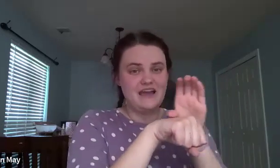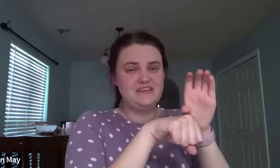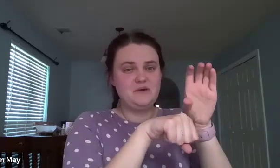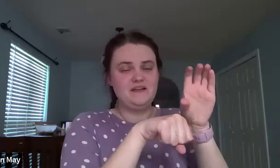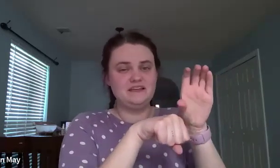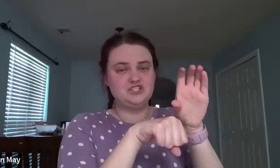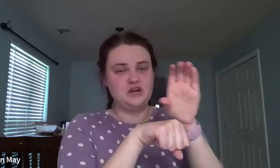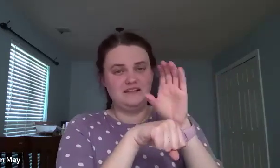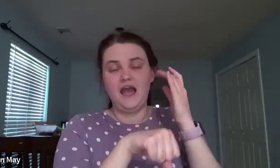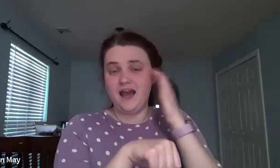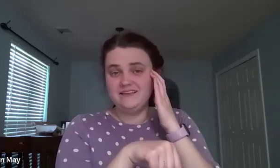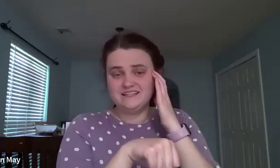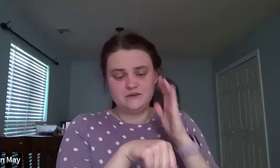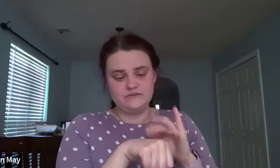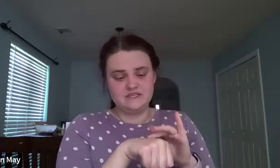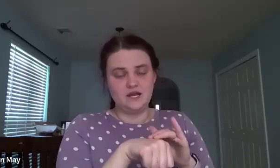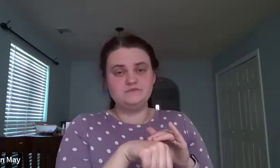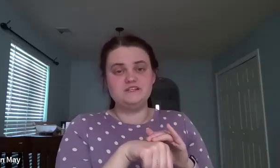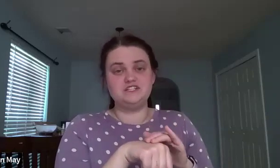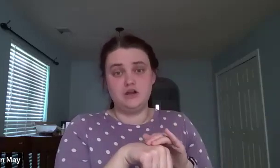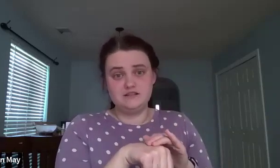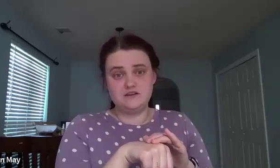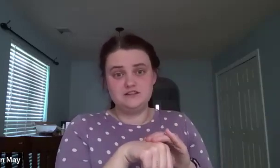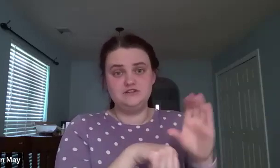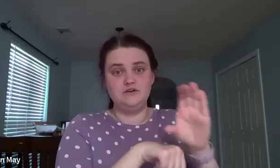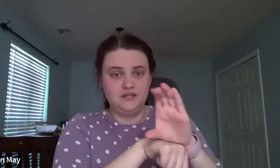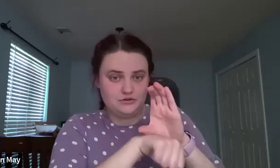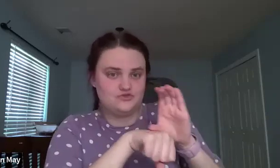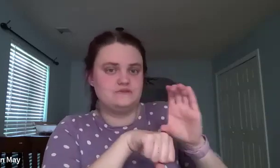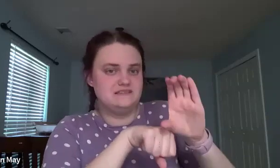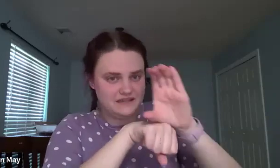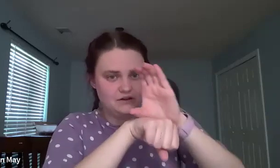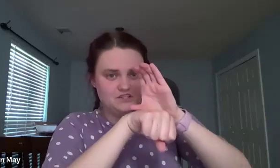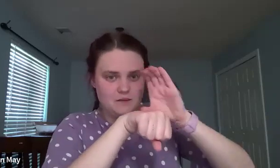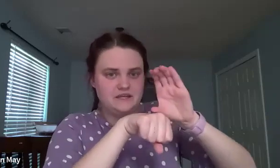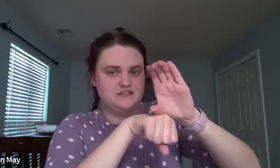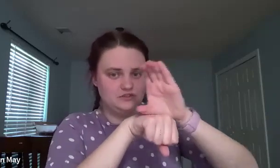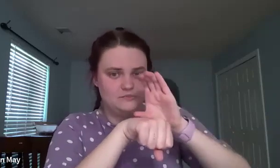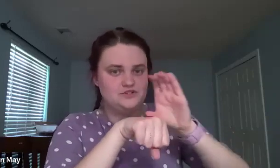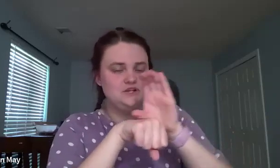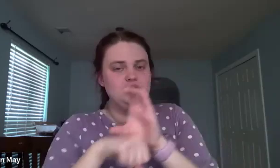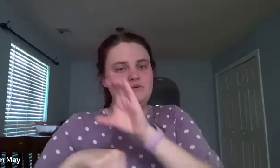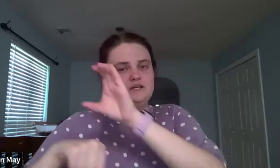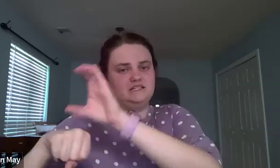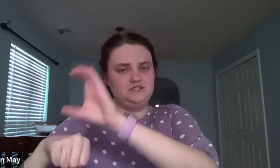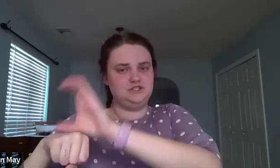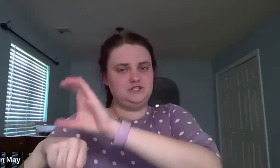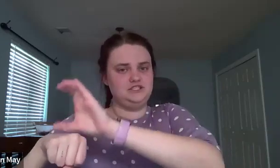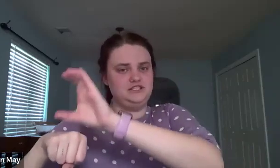think about like it's chocolate. Like I like to think with this, it helps me is like chocolate sauce, like you're drizzling it on top, like in a circle motion, whereas like church is